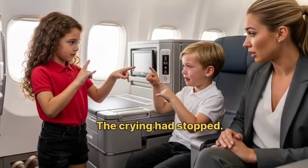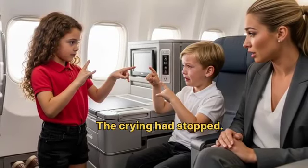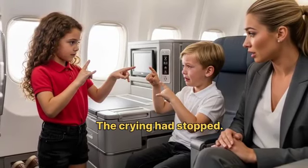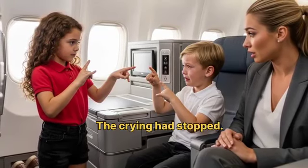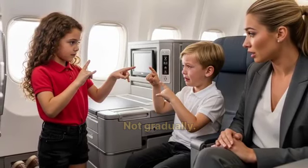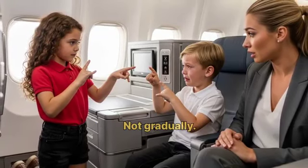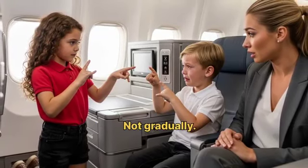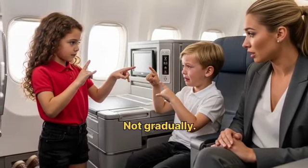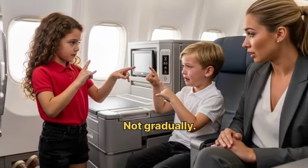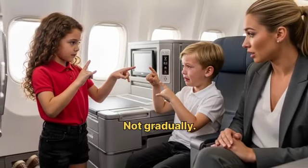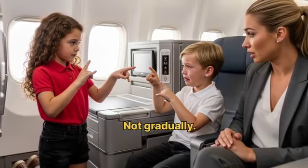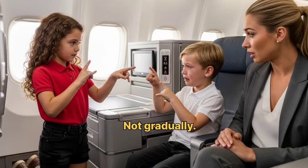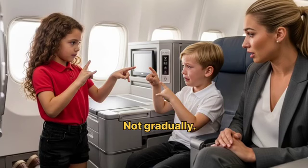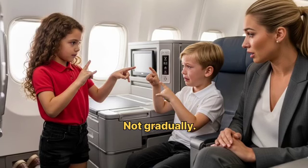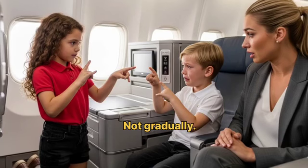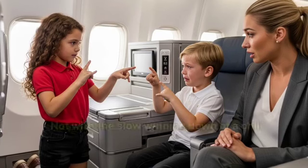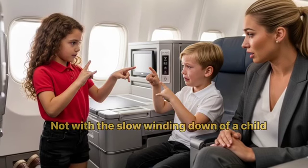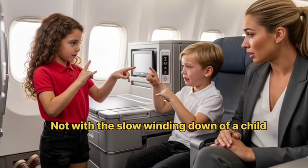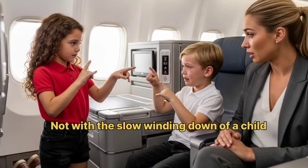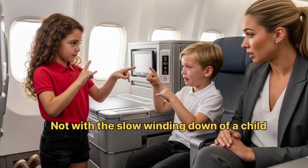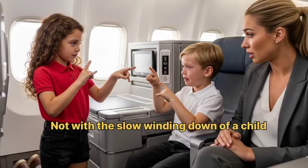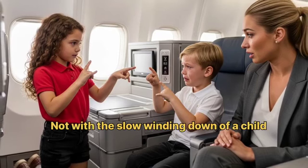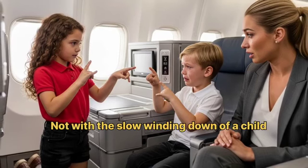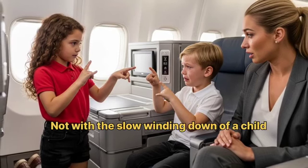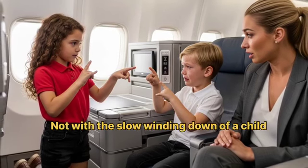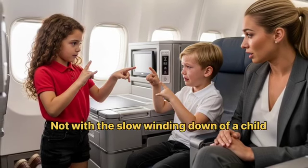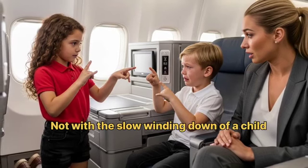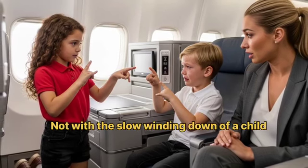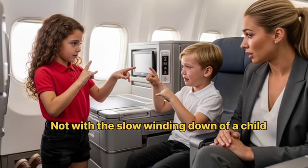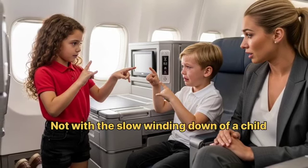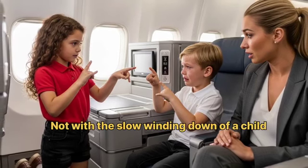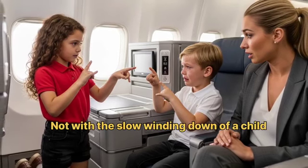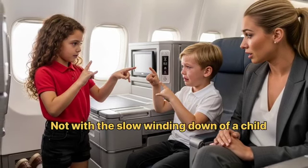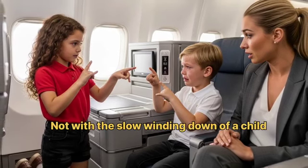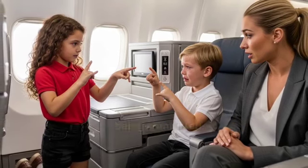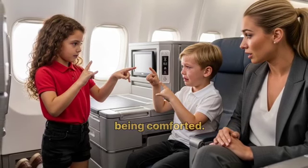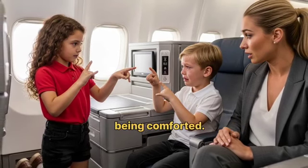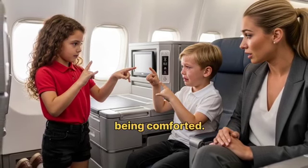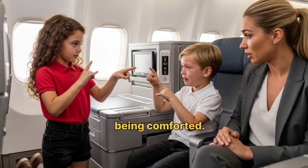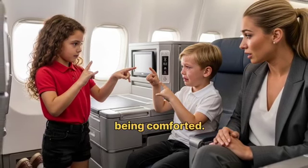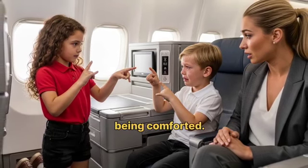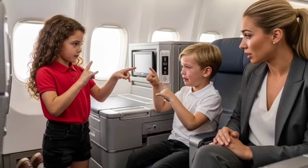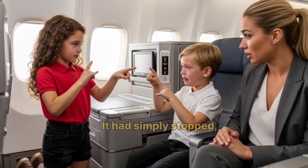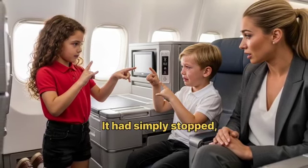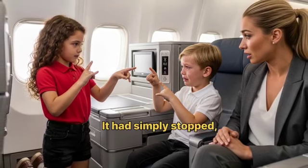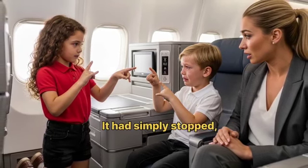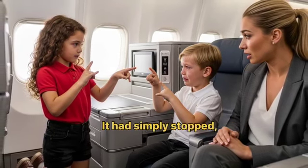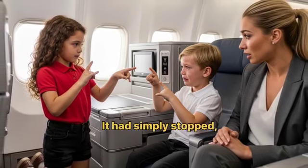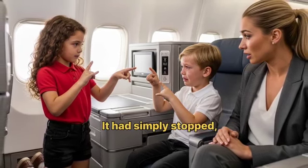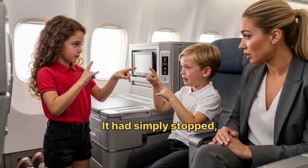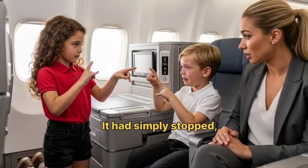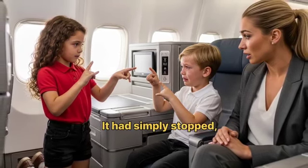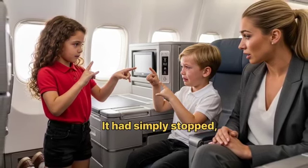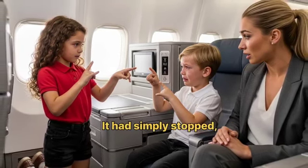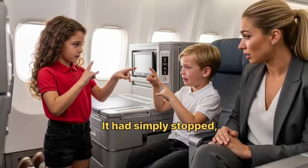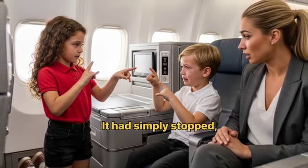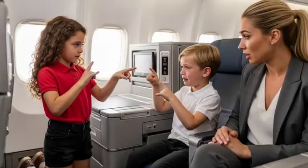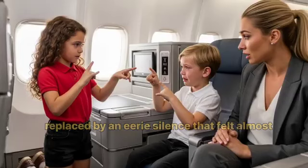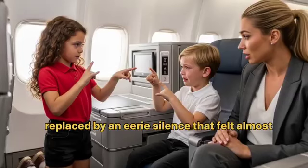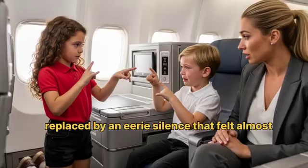stopped. Not gradually. Not with the slow winding down of a child being comforted, it had simply stopped,